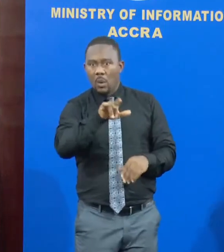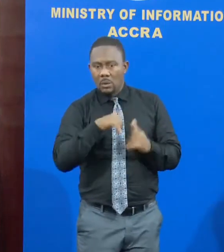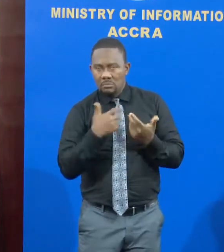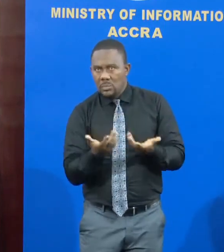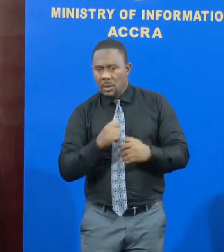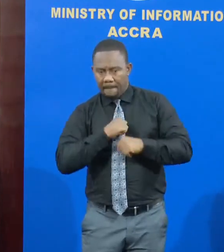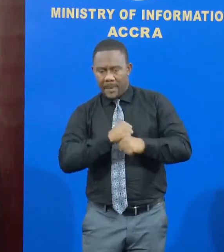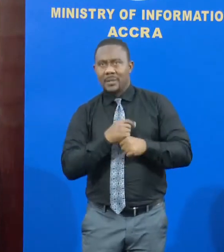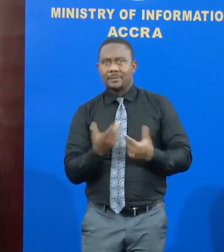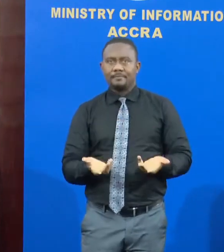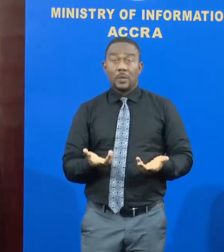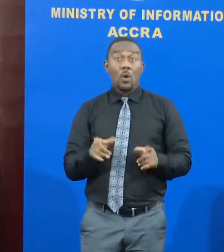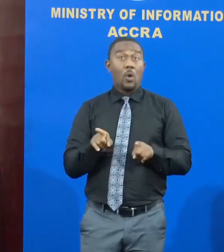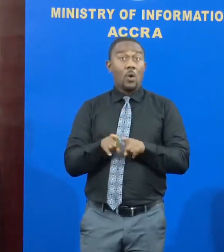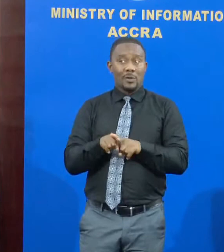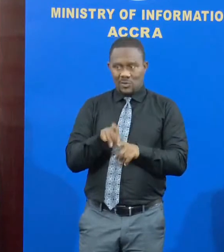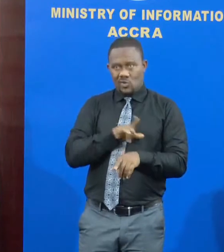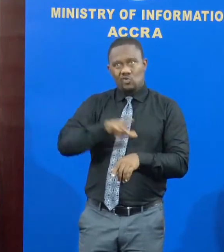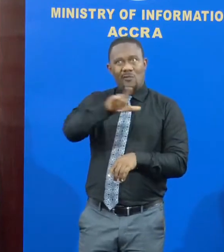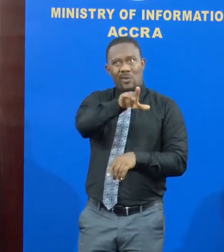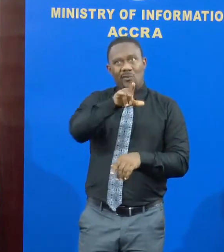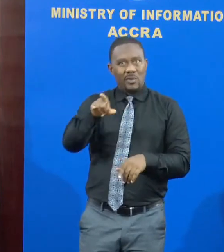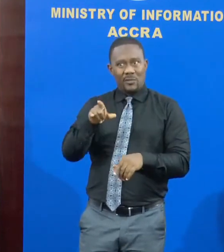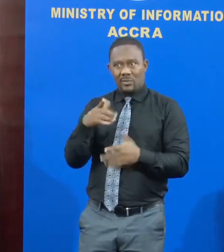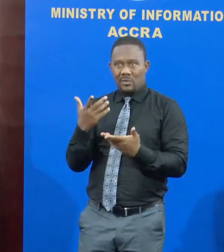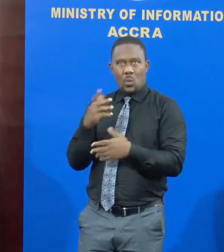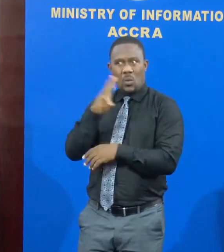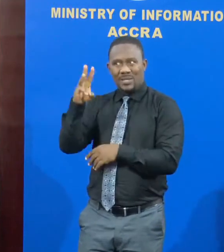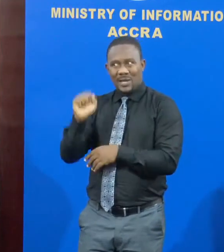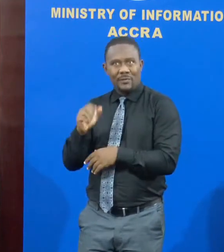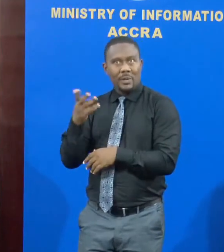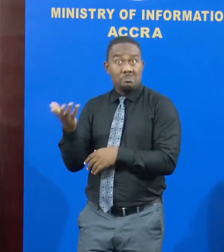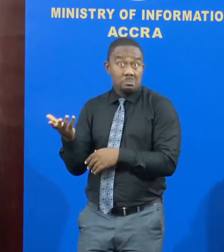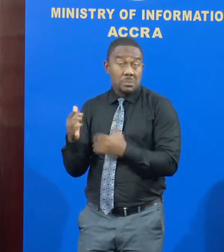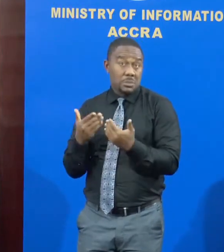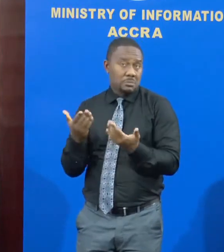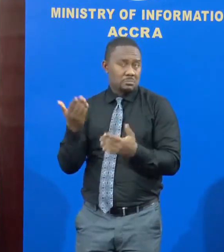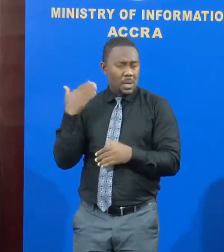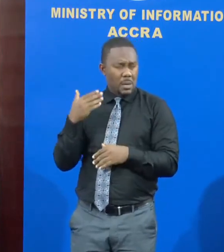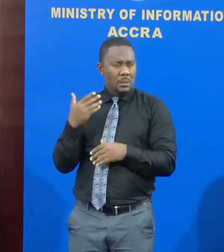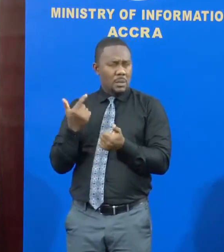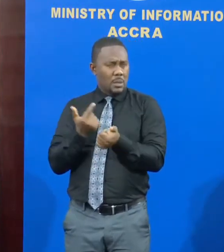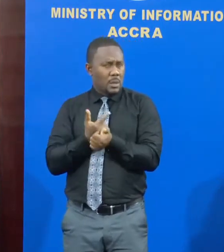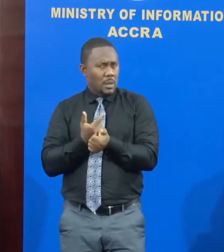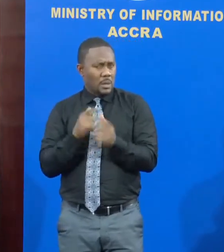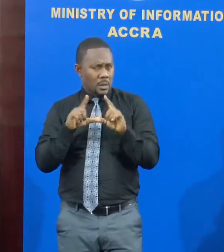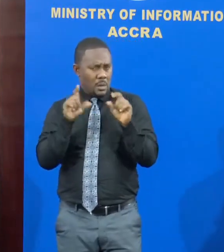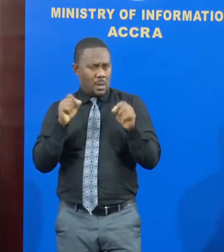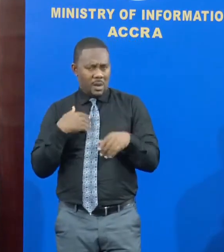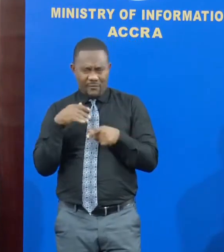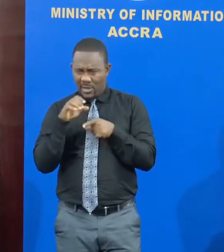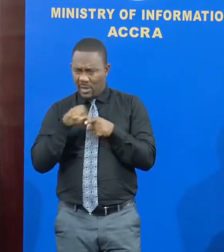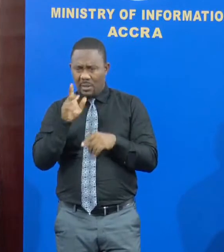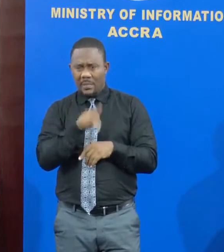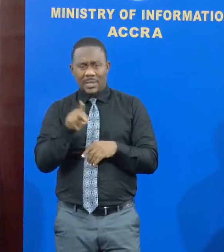of travel within the ECOWAS region, and as I've indicated in times past, the Ghana card has an electronic passport on